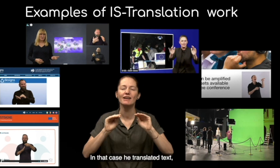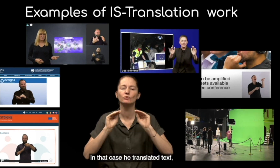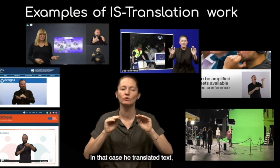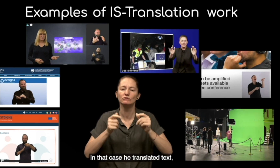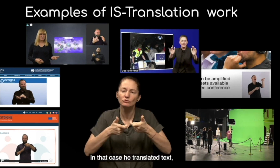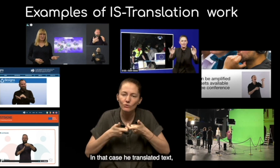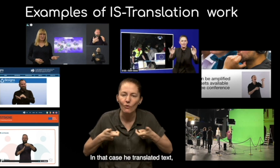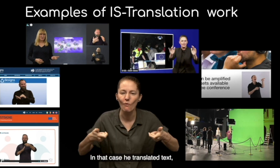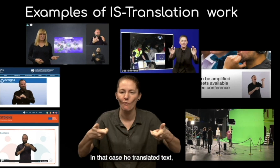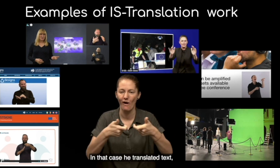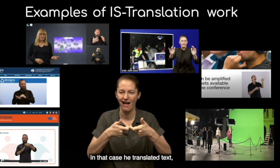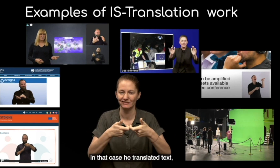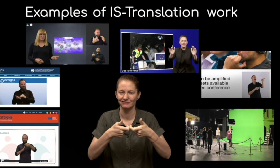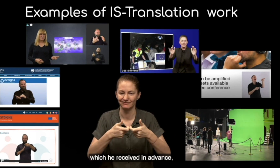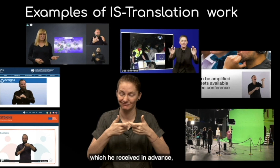a conference on education.